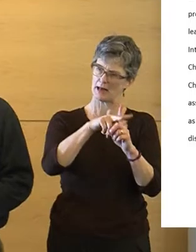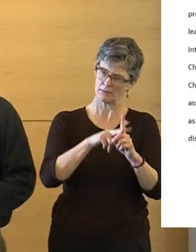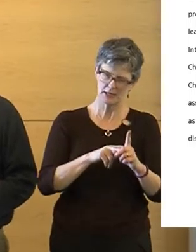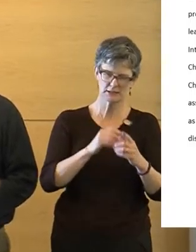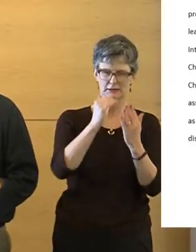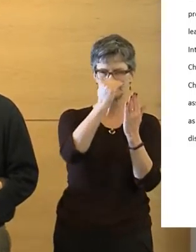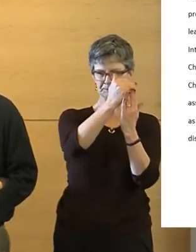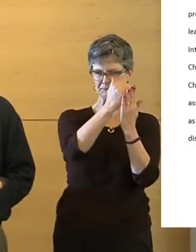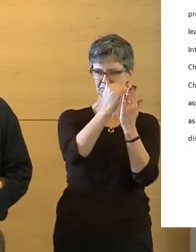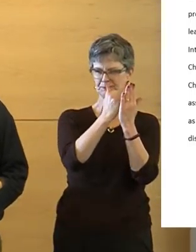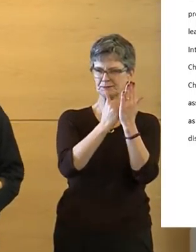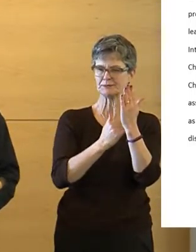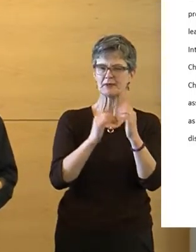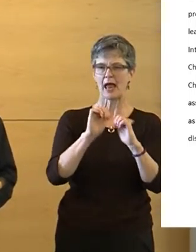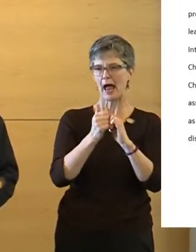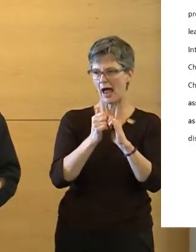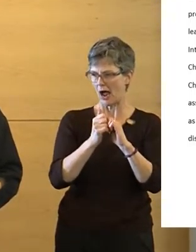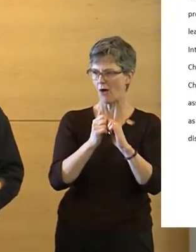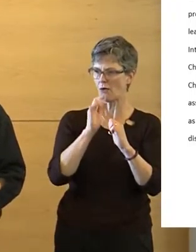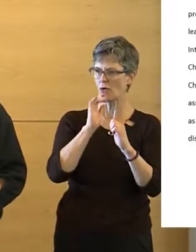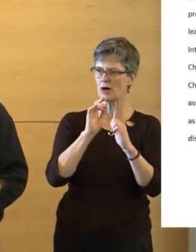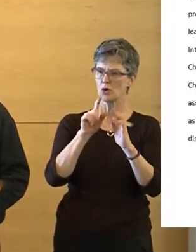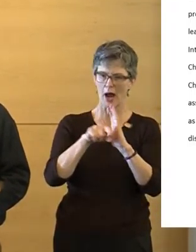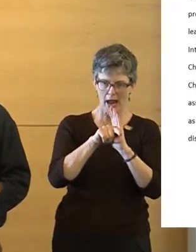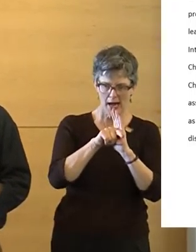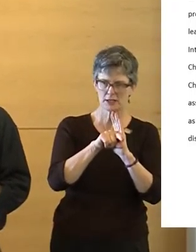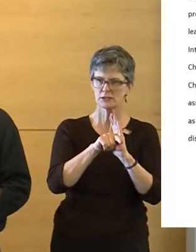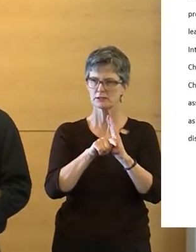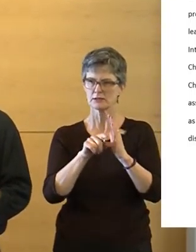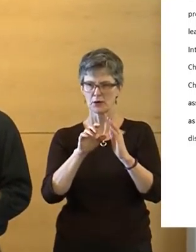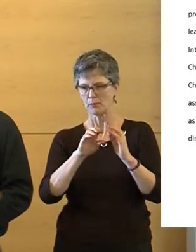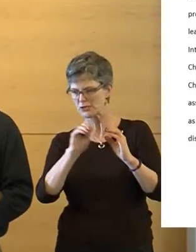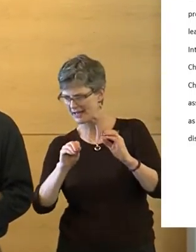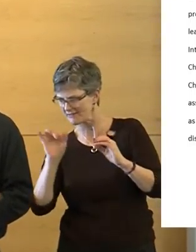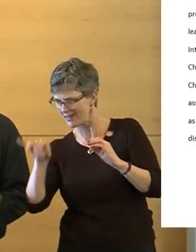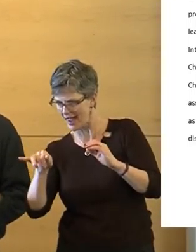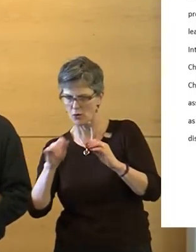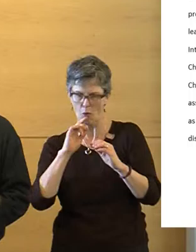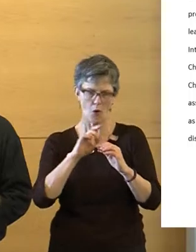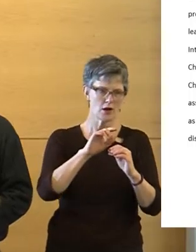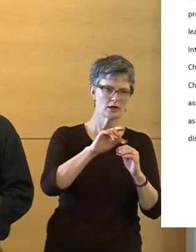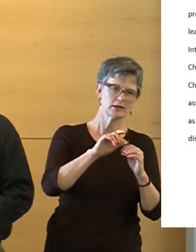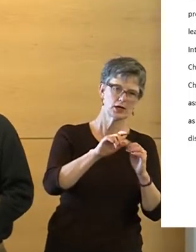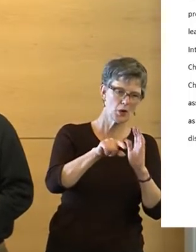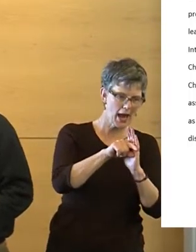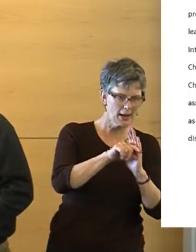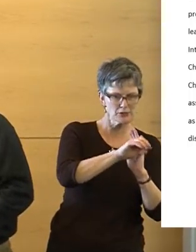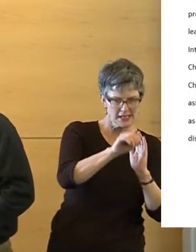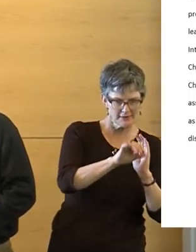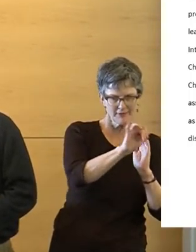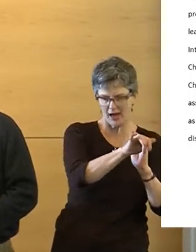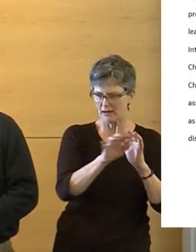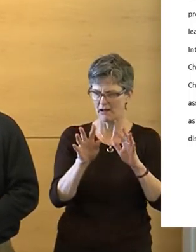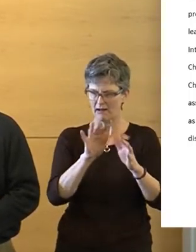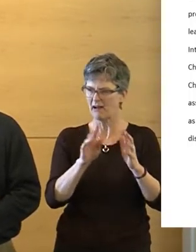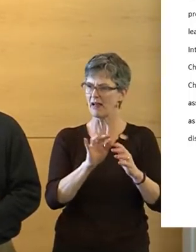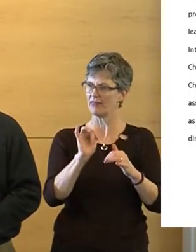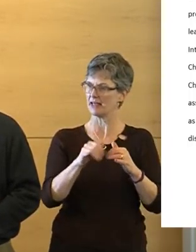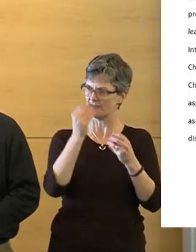physics course that you're about to take, and including the course objectives and all of the assigned